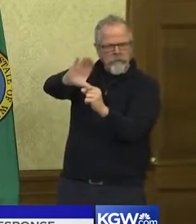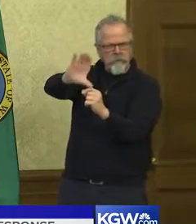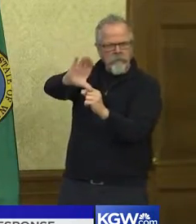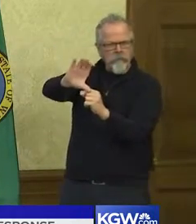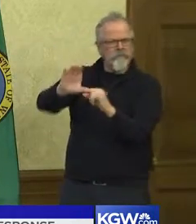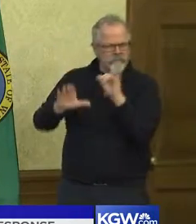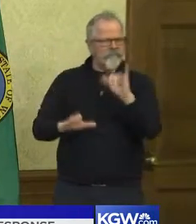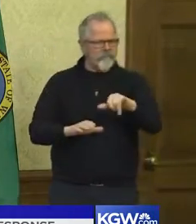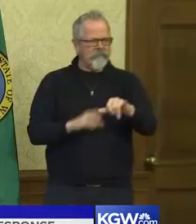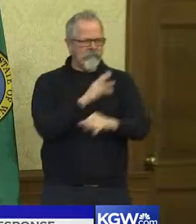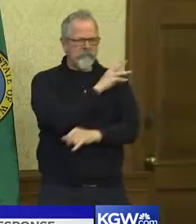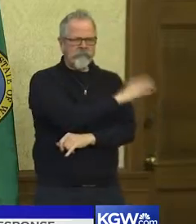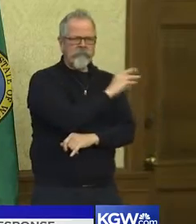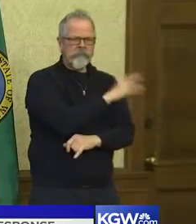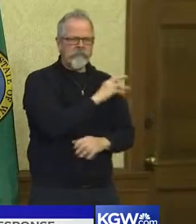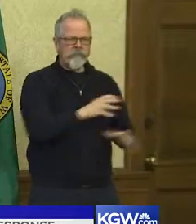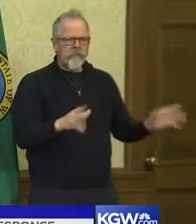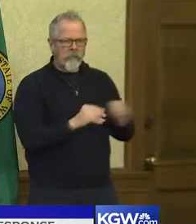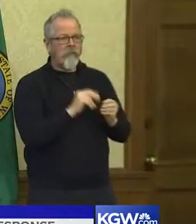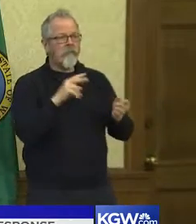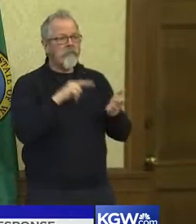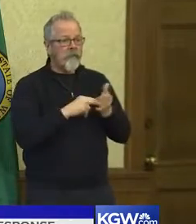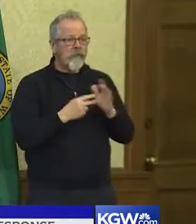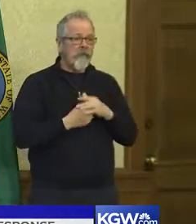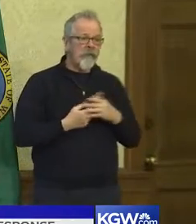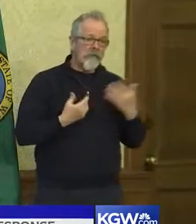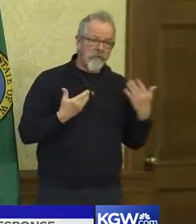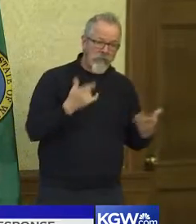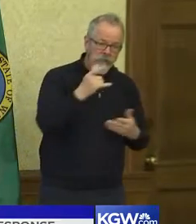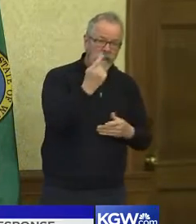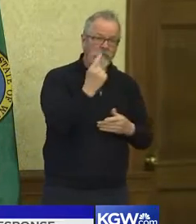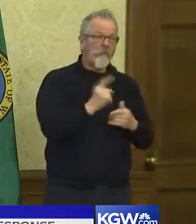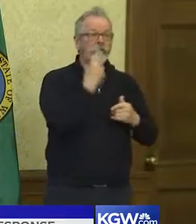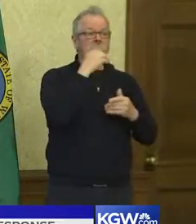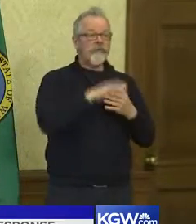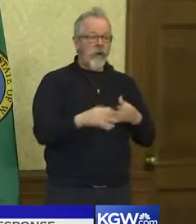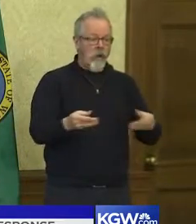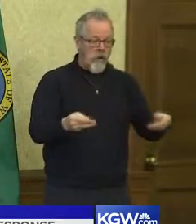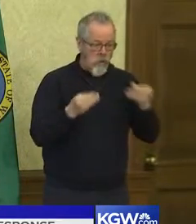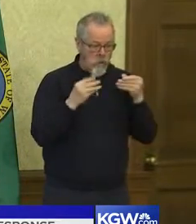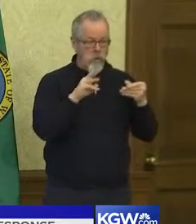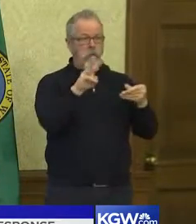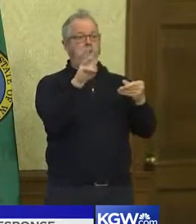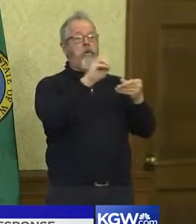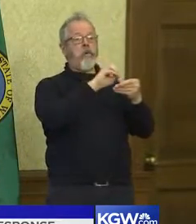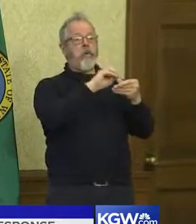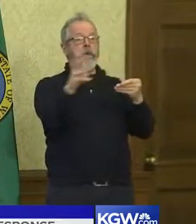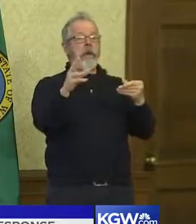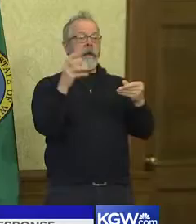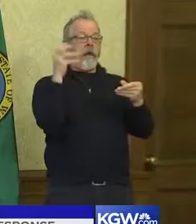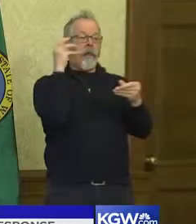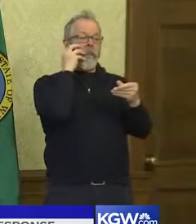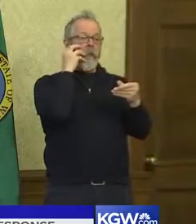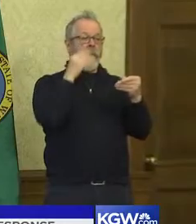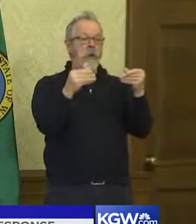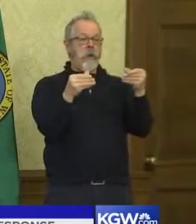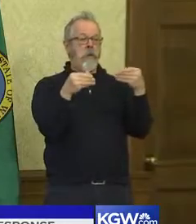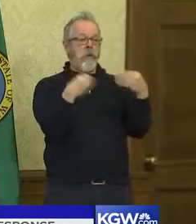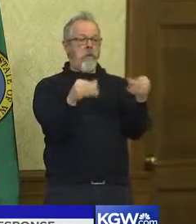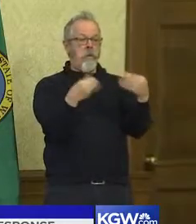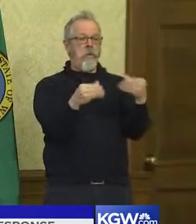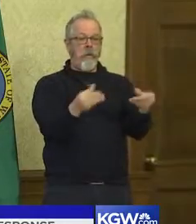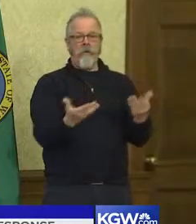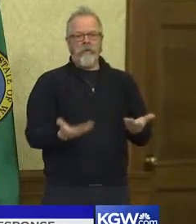as a reminder, people do need to file weekly claims in order to continue to get their unemployment insurance benefits. I'll turn it over to the governor.